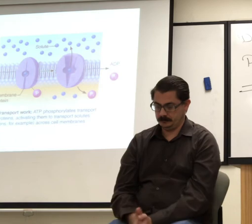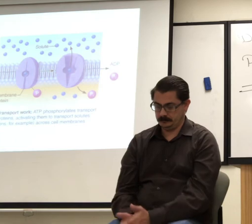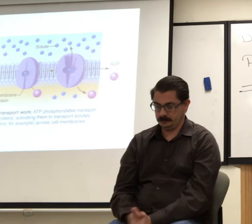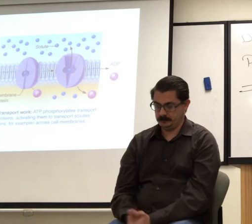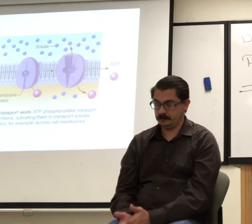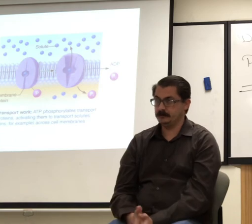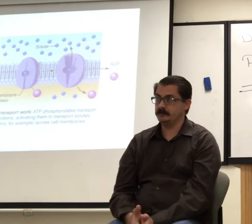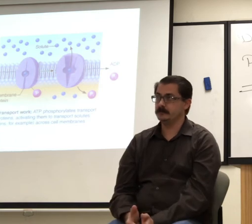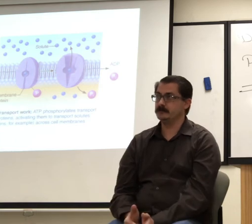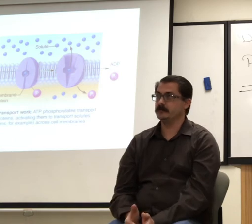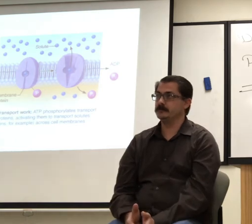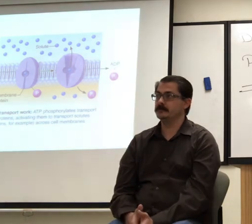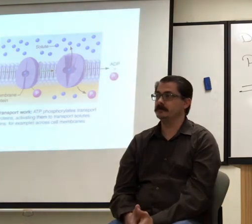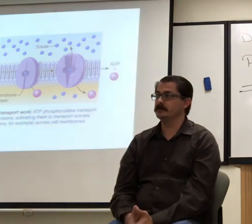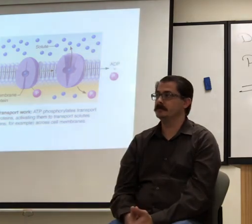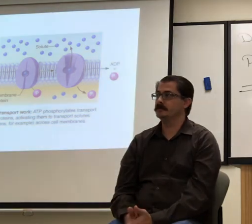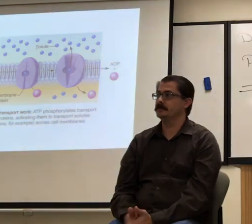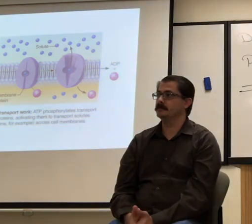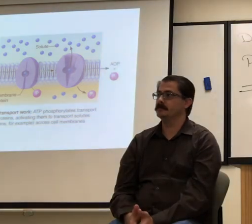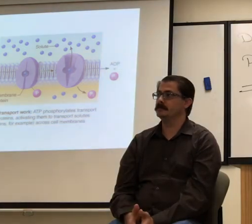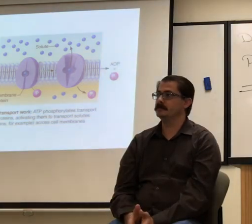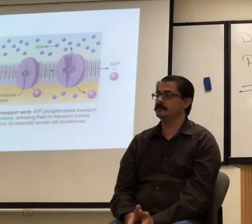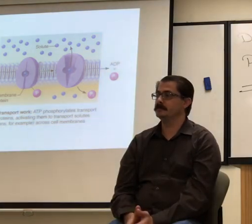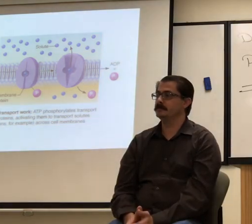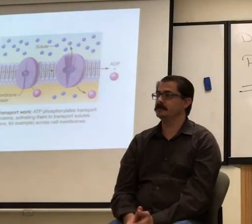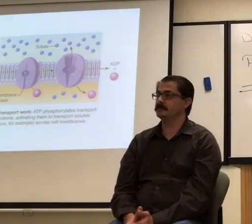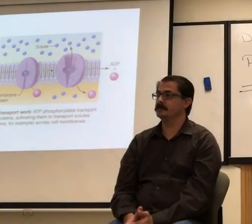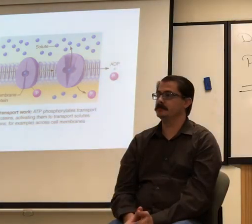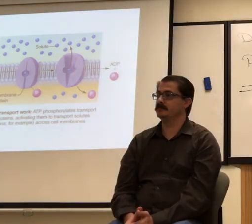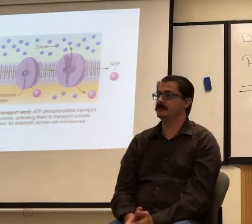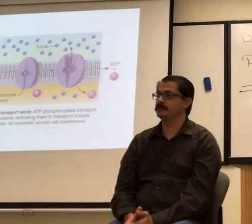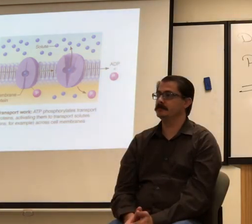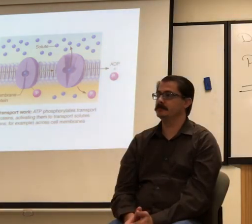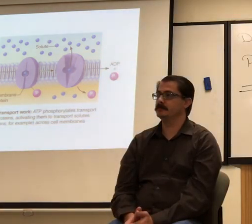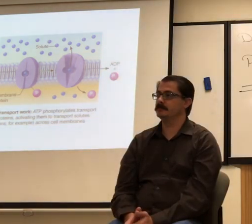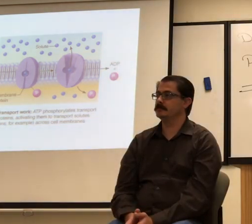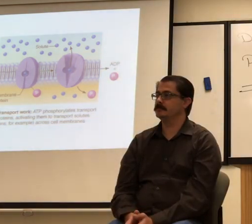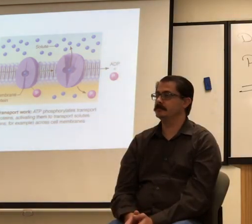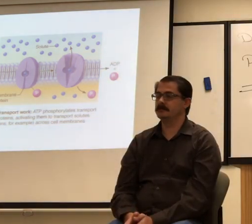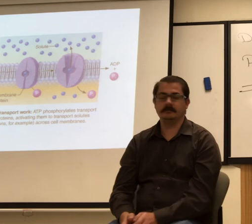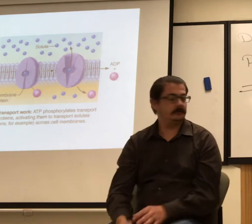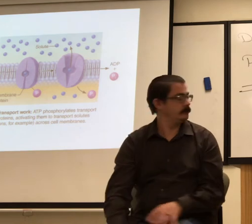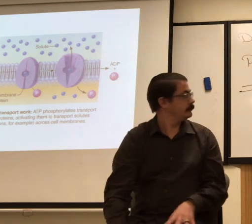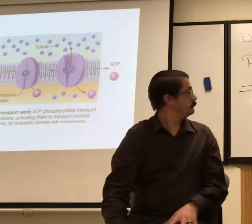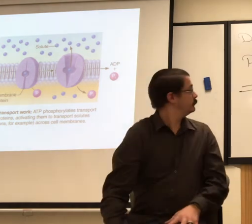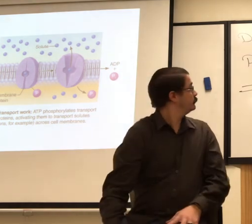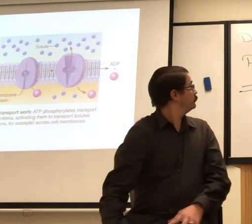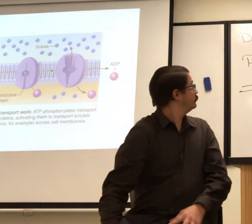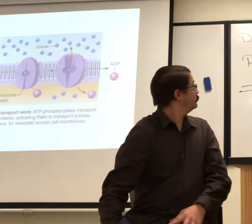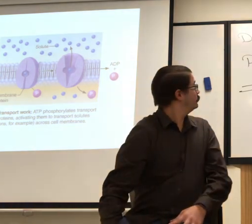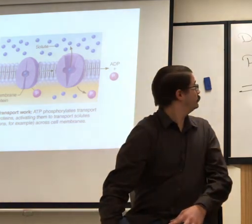Let's say you're trying to move the orange ball outside, on top here.